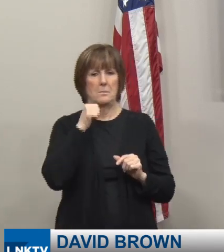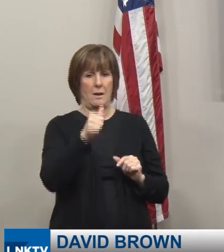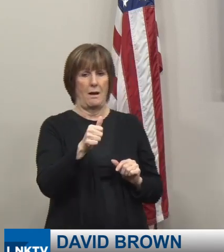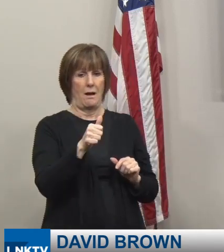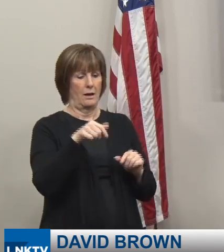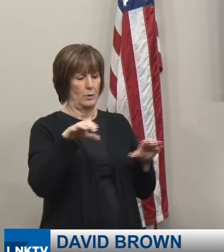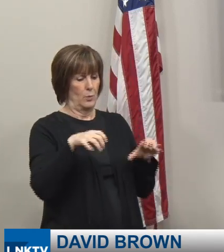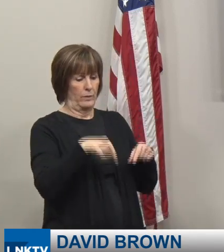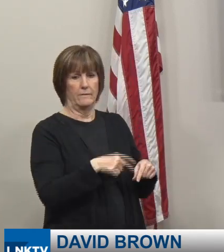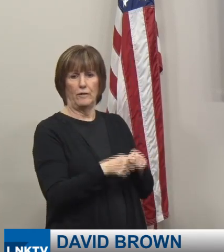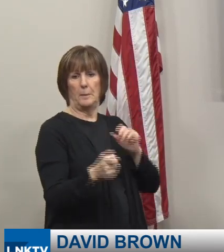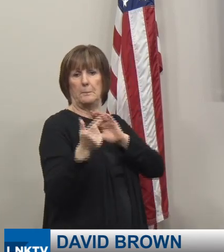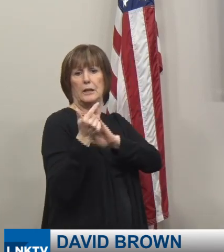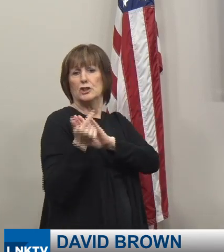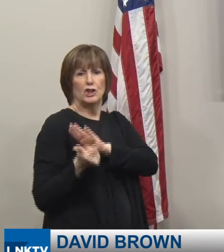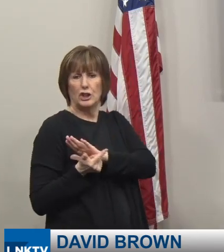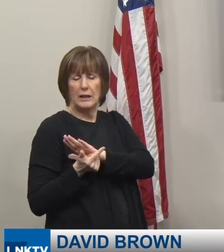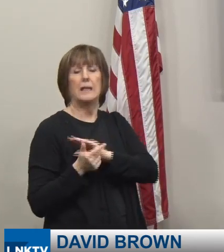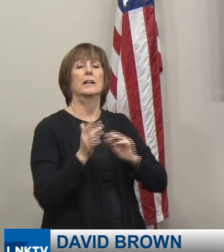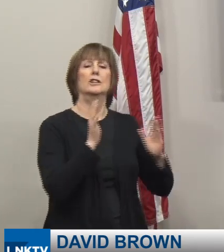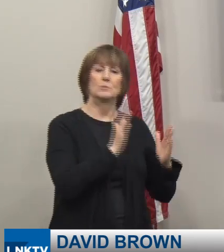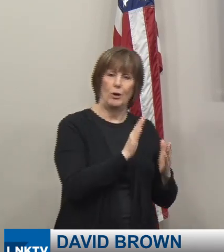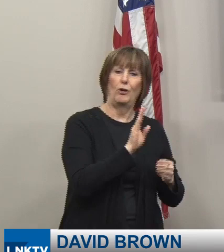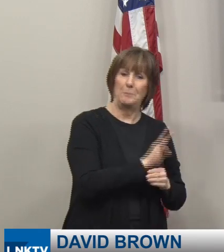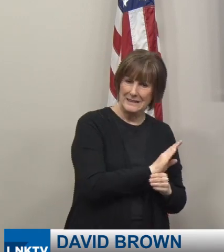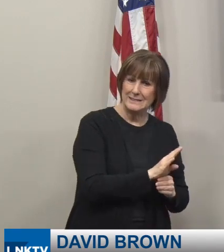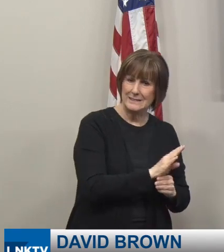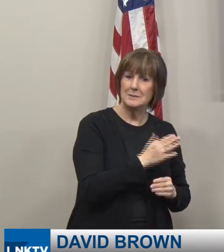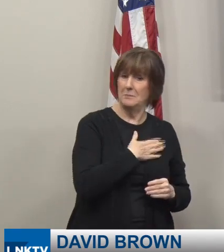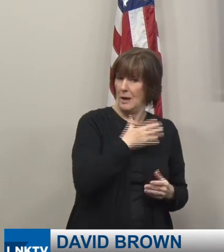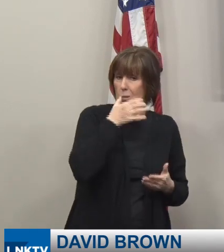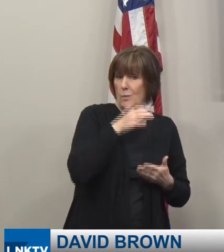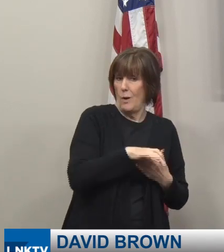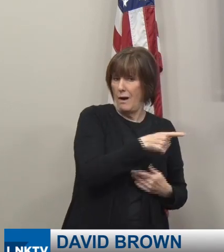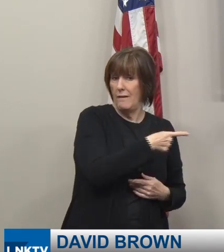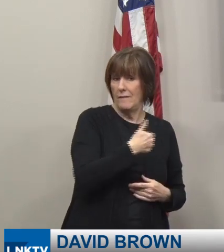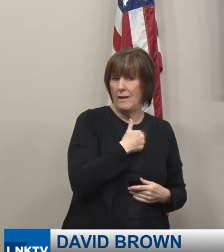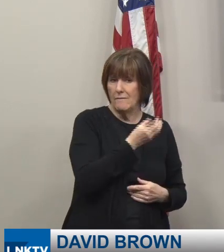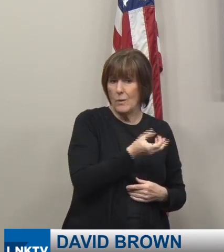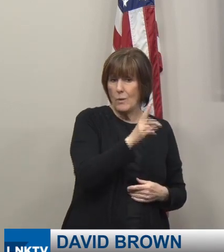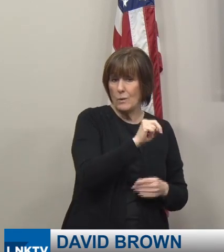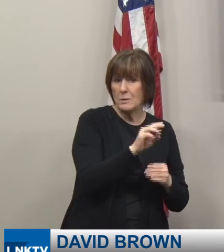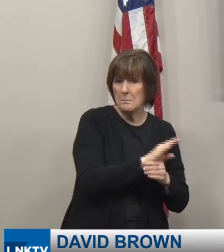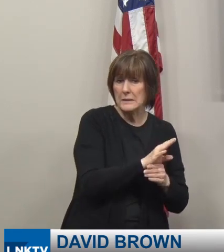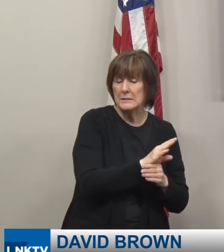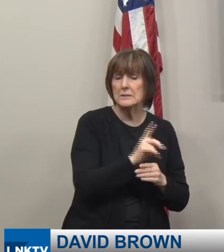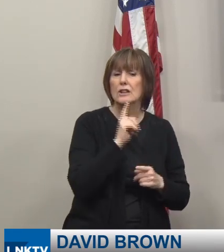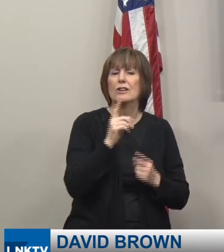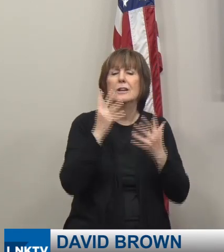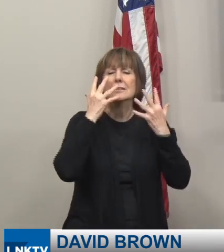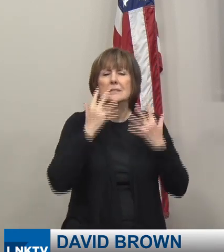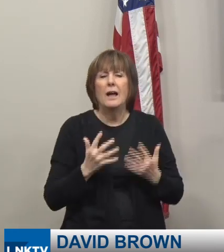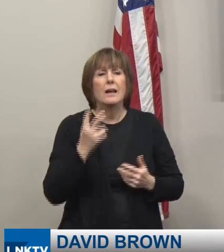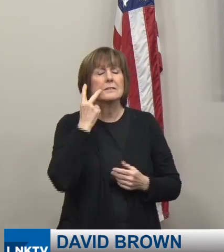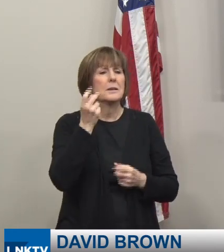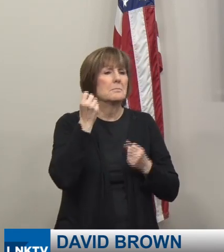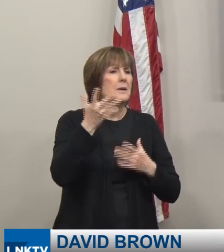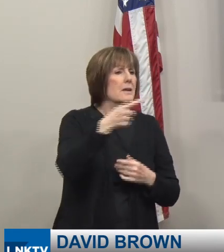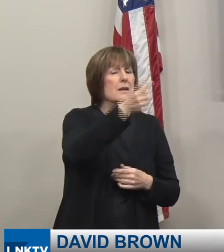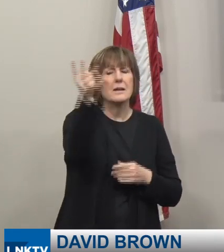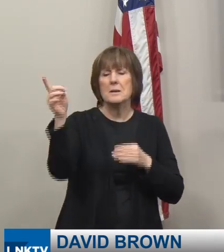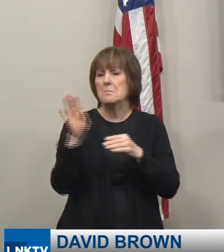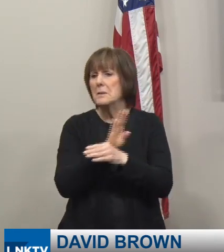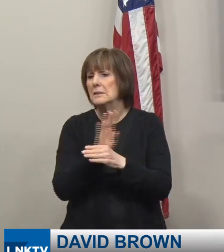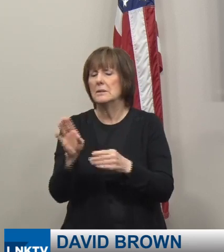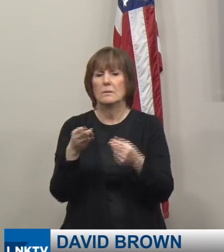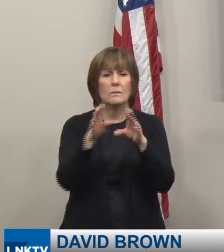perspective. I'm viewing it from a small business perspective. My wife has her own fitness business here in the city, and it's really sad, obviously, to see all of these businesses